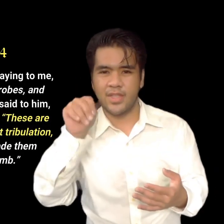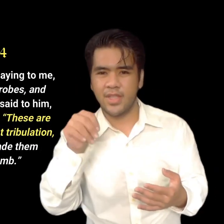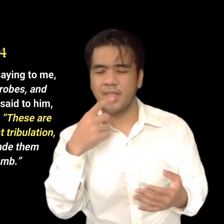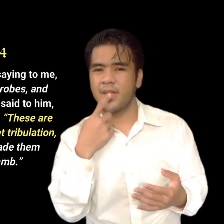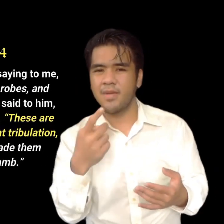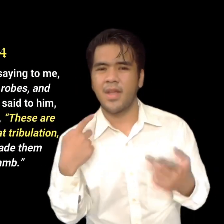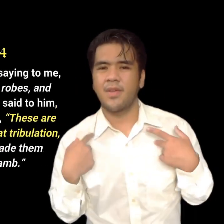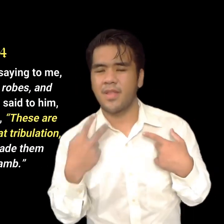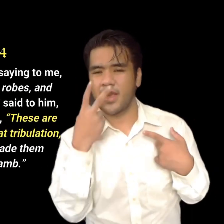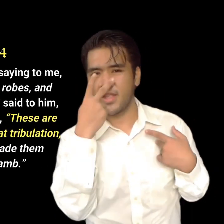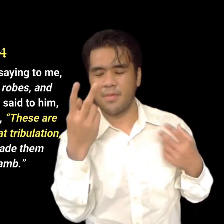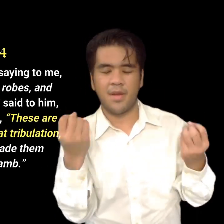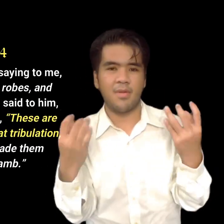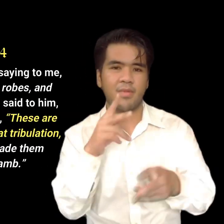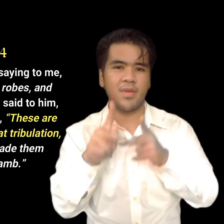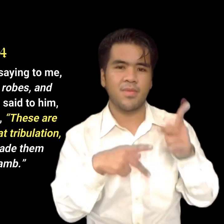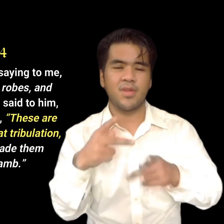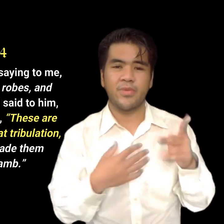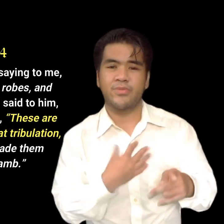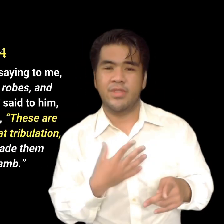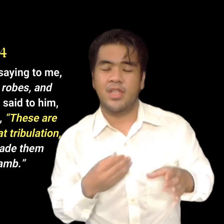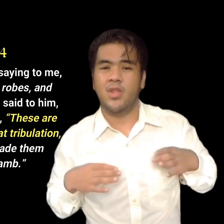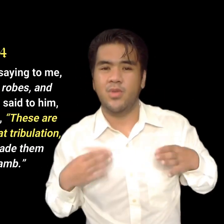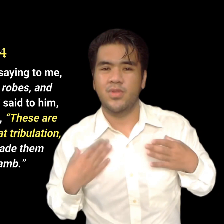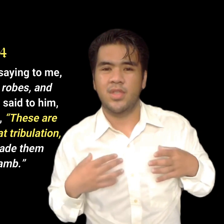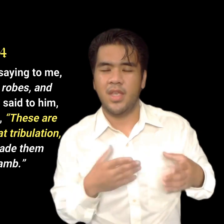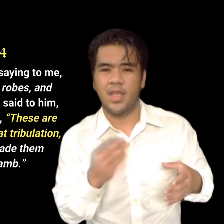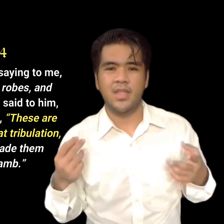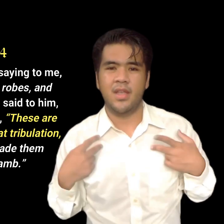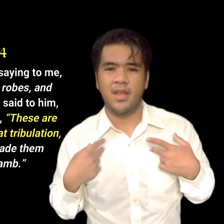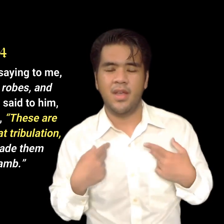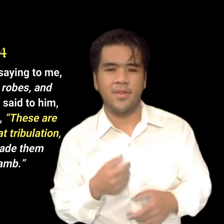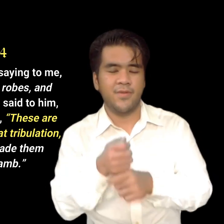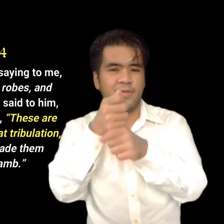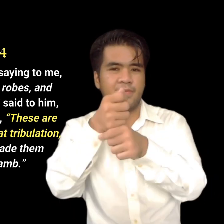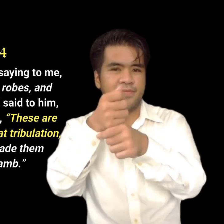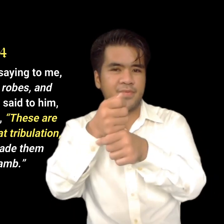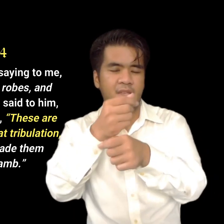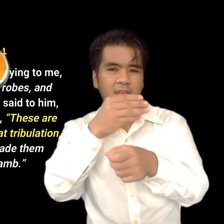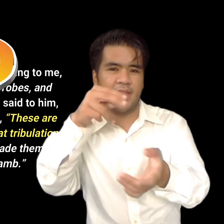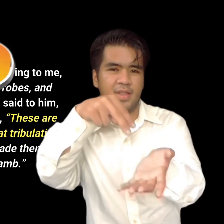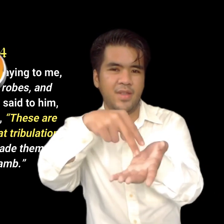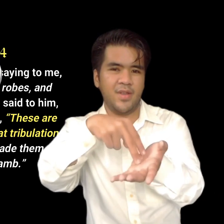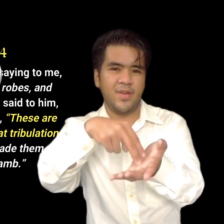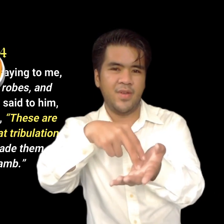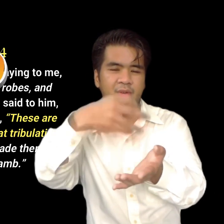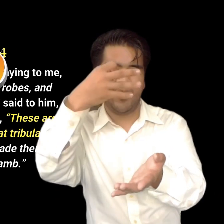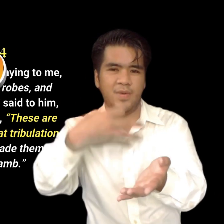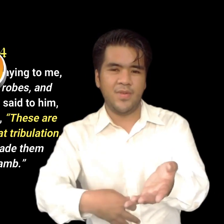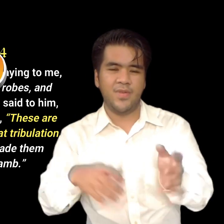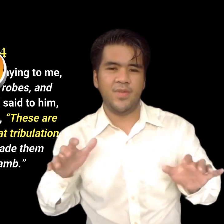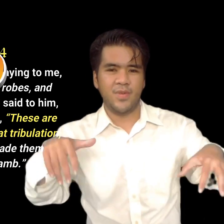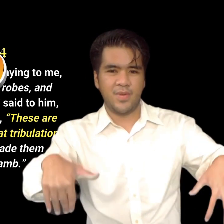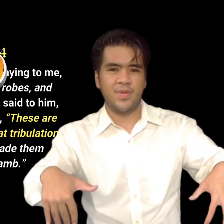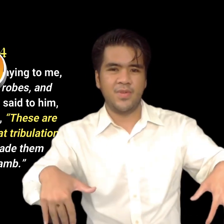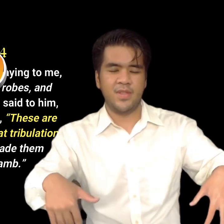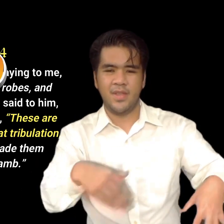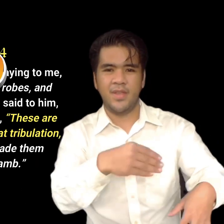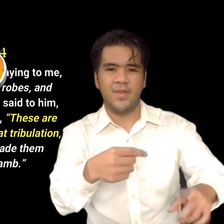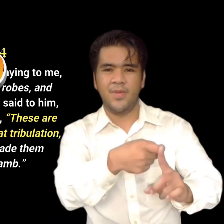tribulation, and have washed their robes and made them white in the blood of the Lamb. So how can you come out from the great tribulation if you